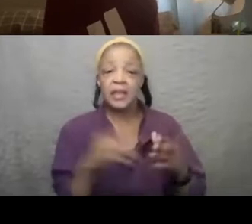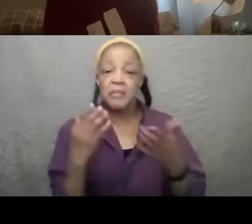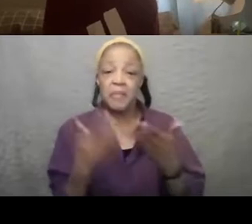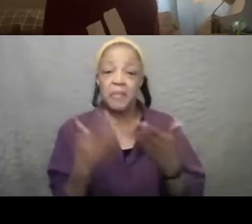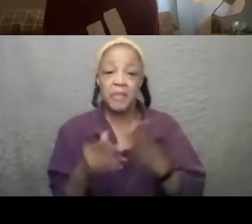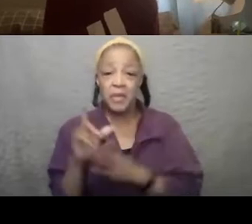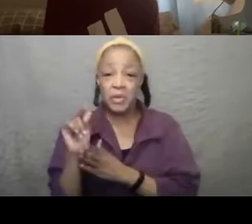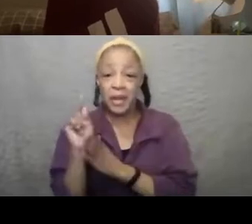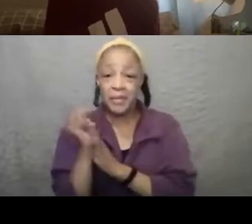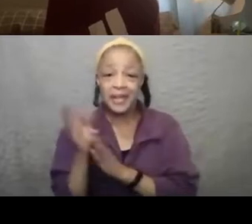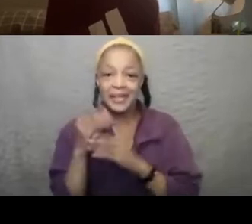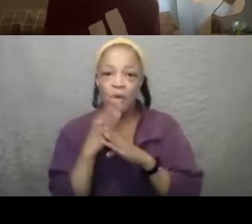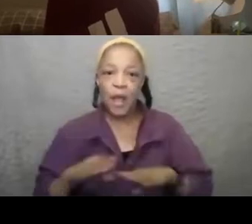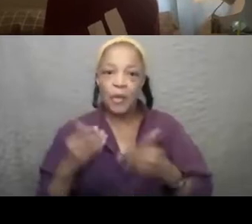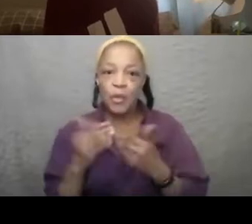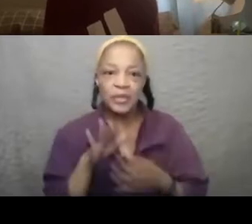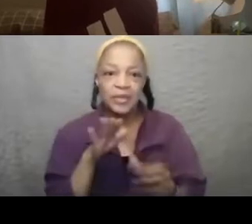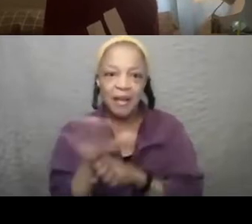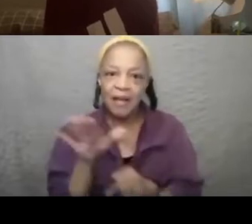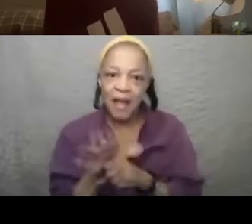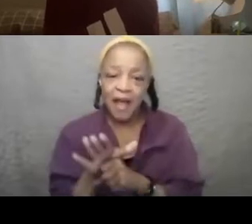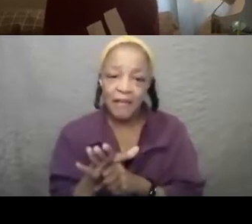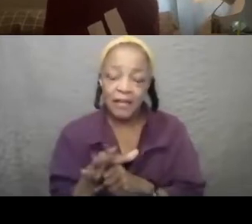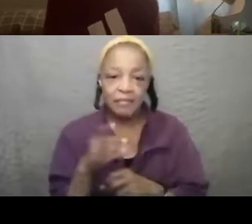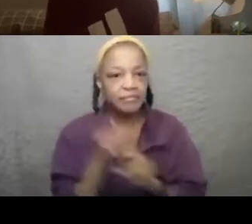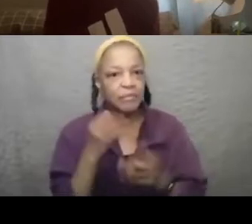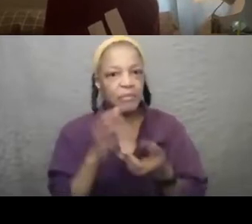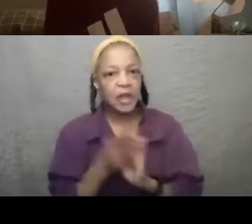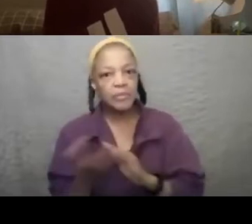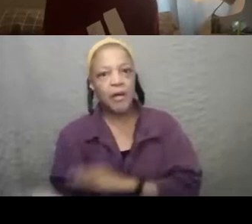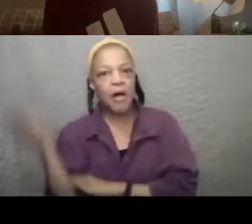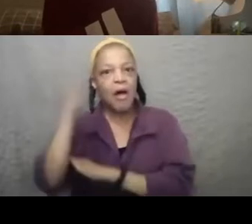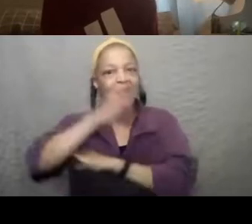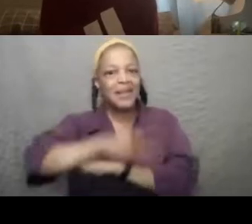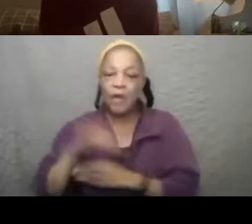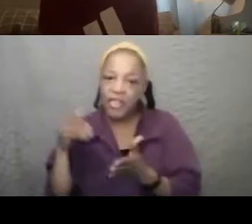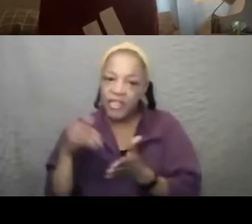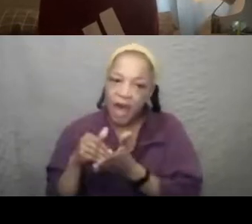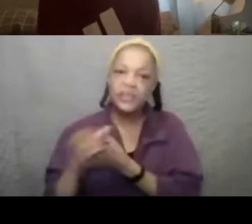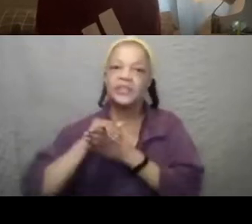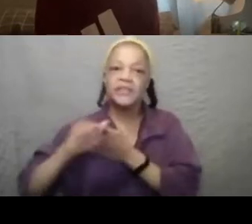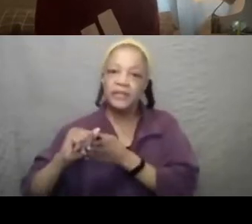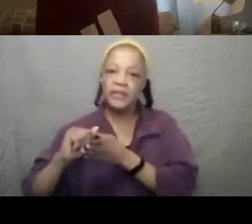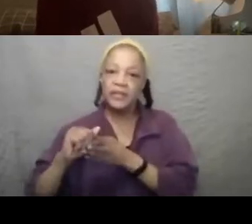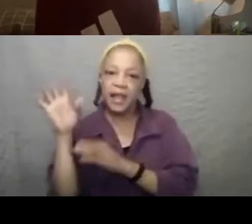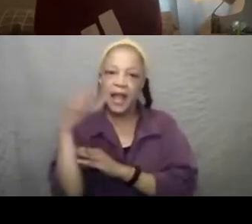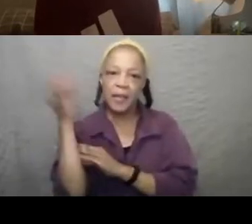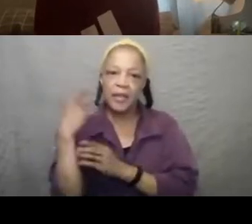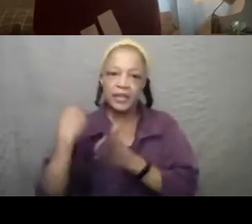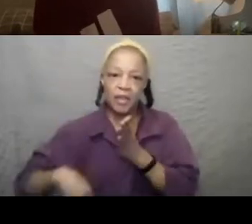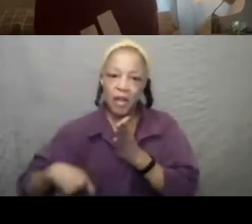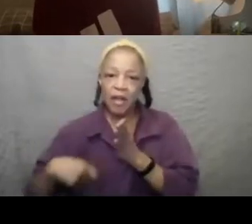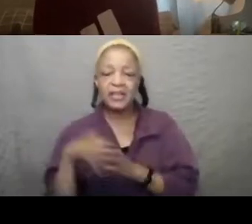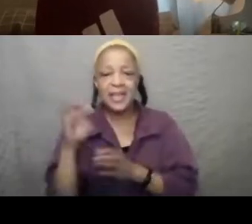room suddenly becomes an all-day affair with $8,000 in ambulance fees and ER fees and so